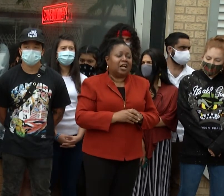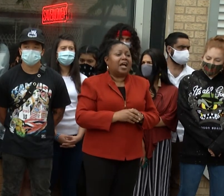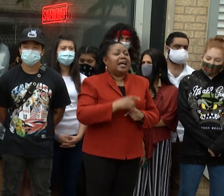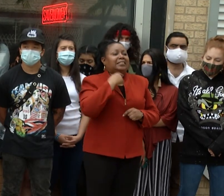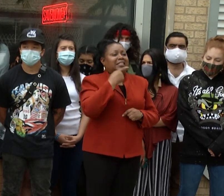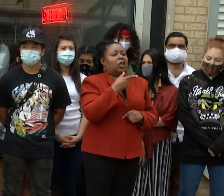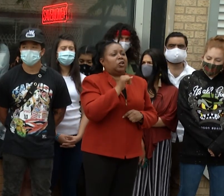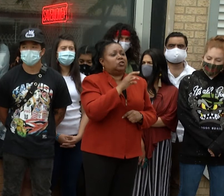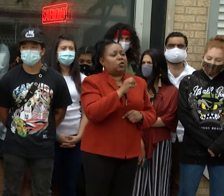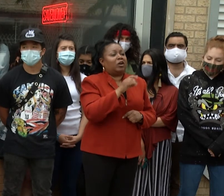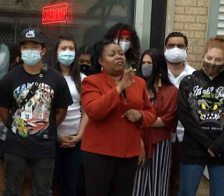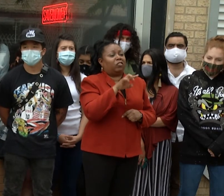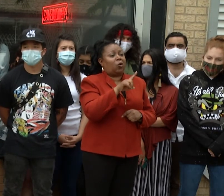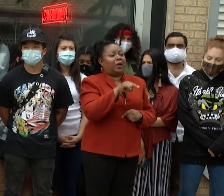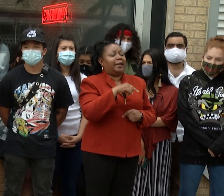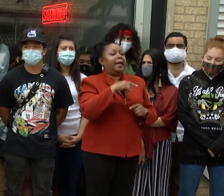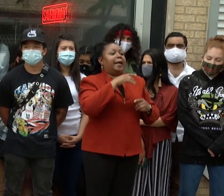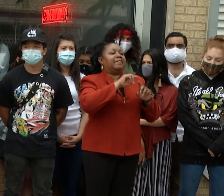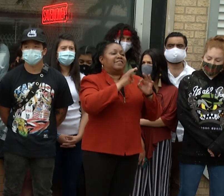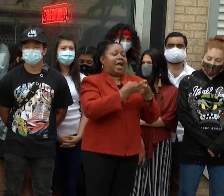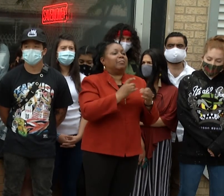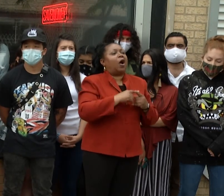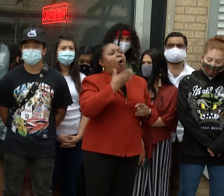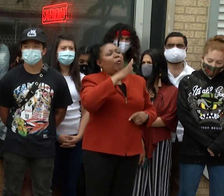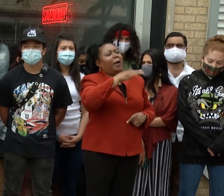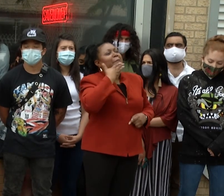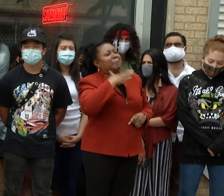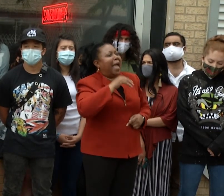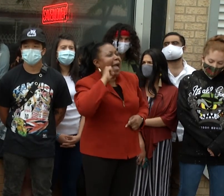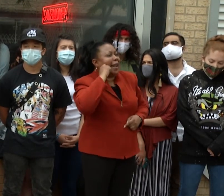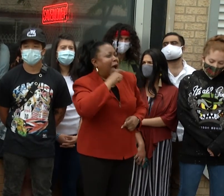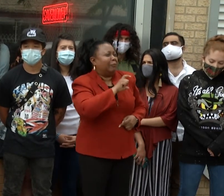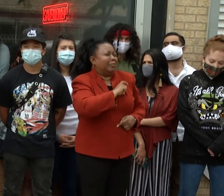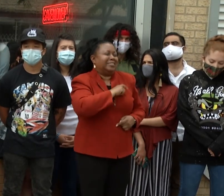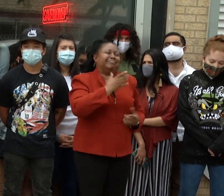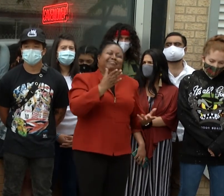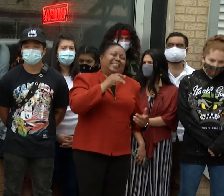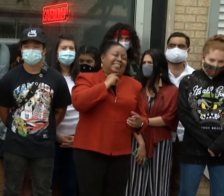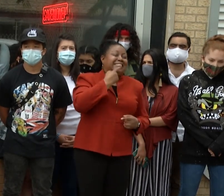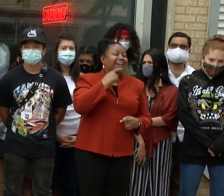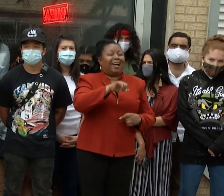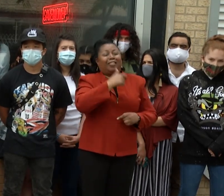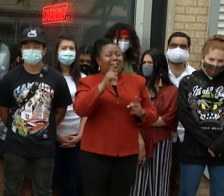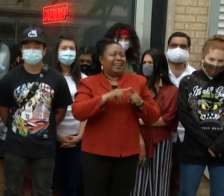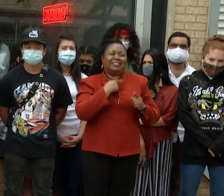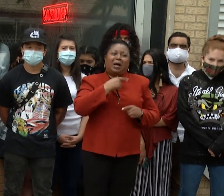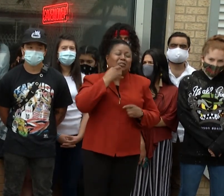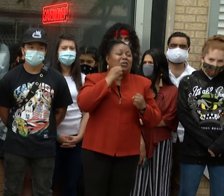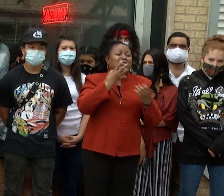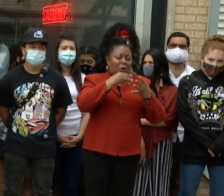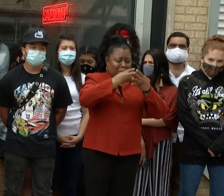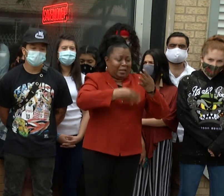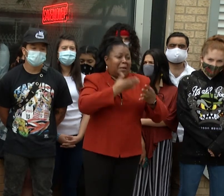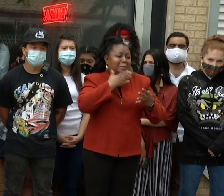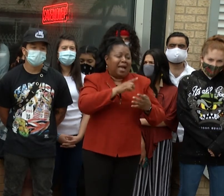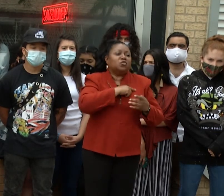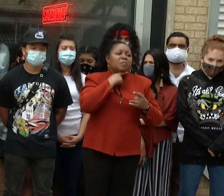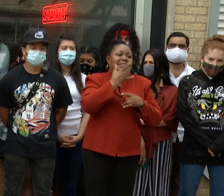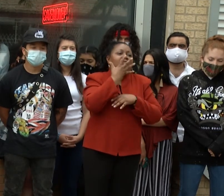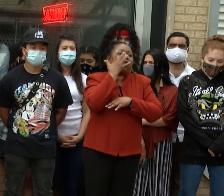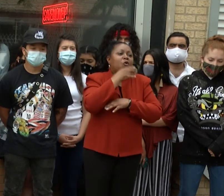Tell George Floyd's family that was a bad apple. Tell Laquan McDonald's family that was a bad apple. Only so many bad apples and you must have a rotten